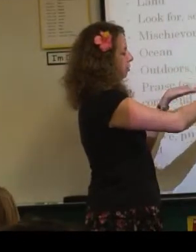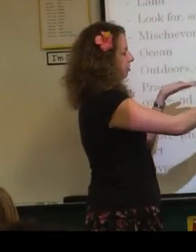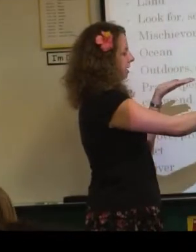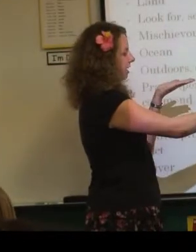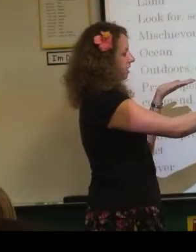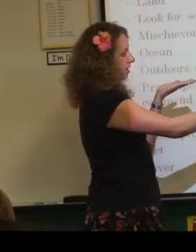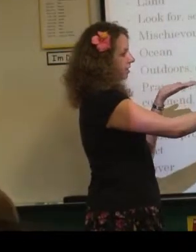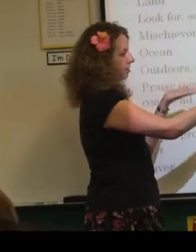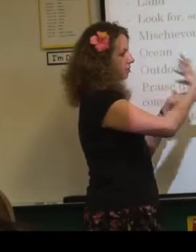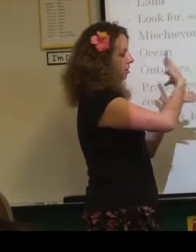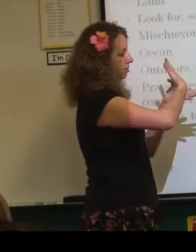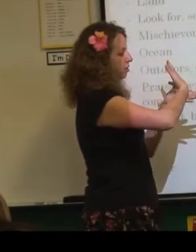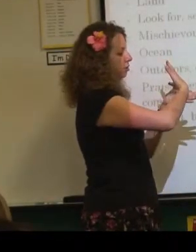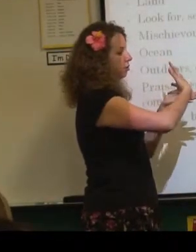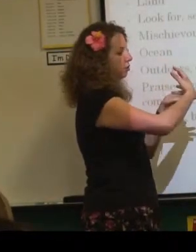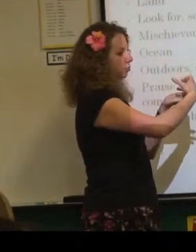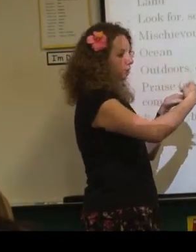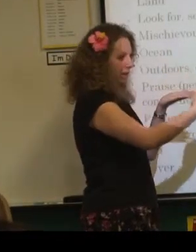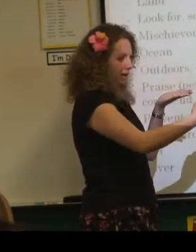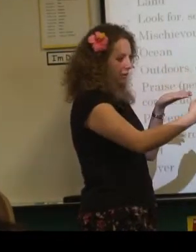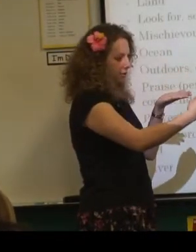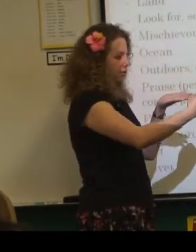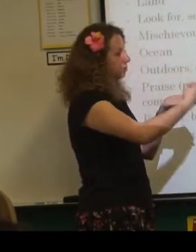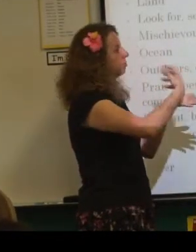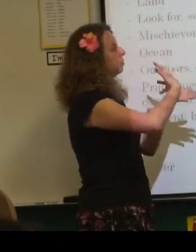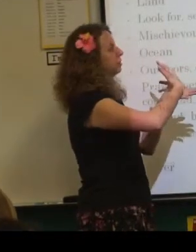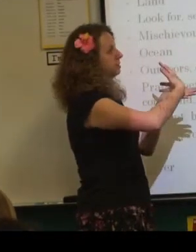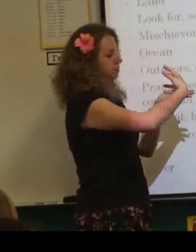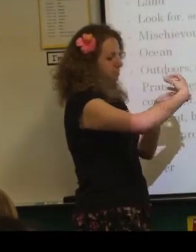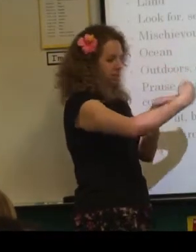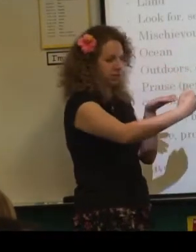it away and it's gone. So it ran out or it was depleted.